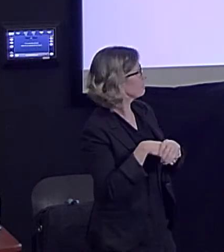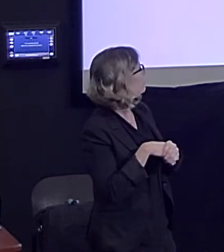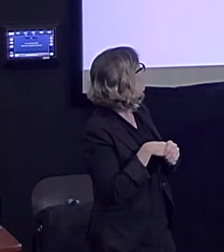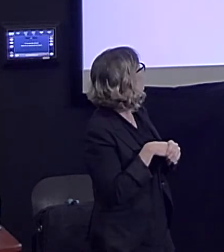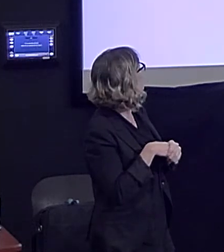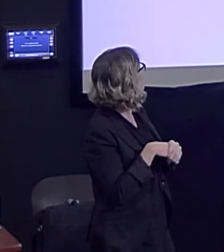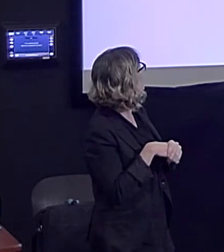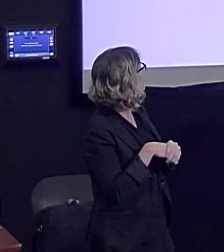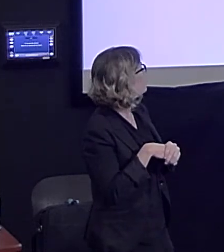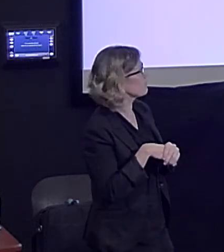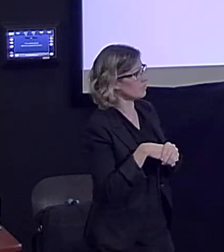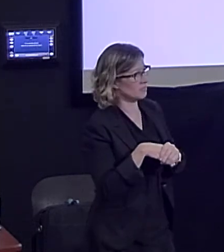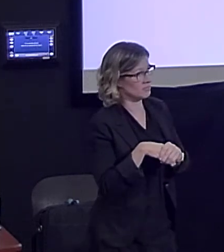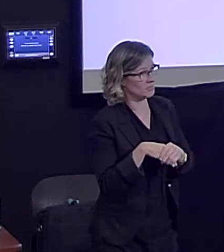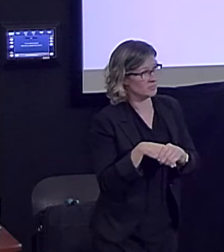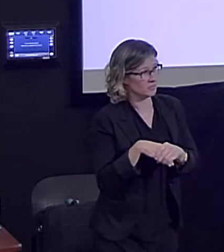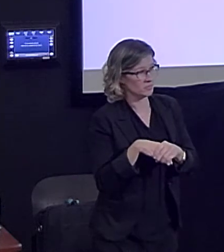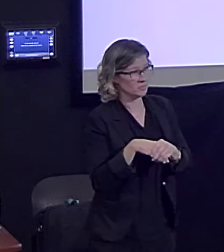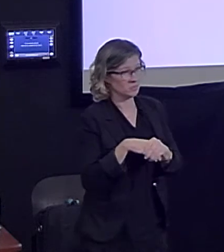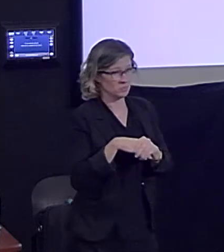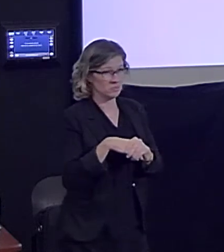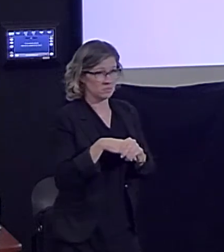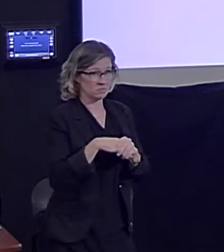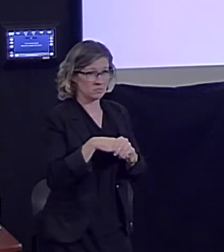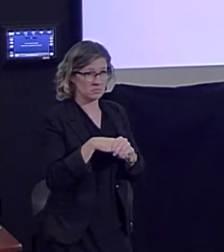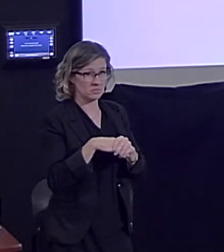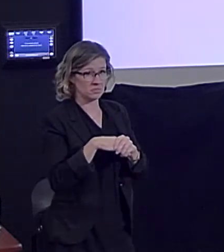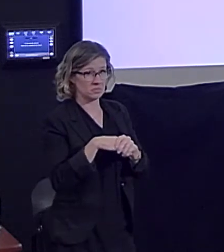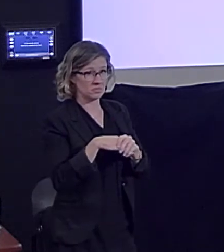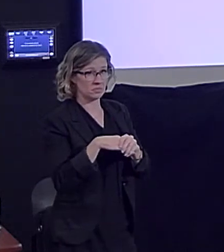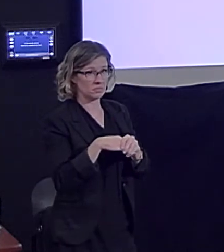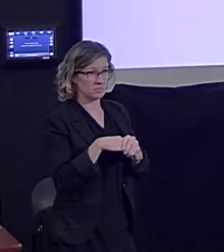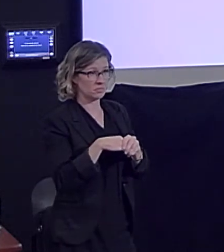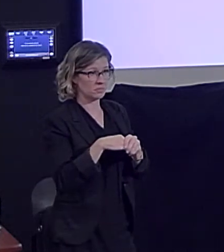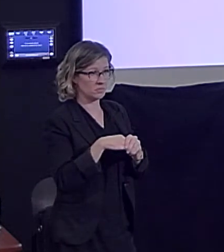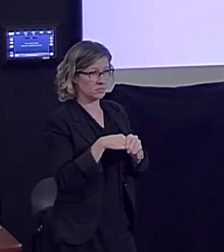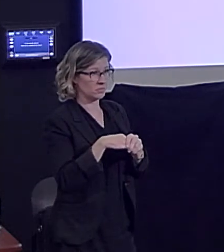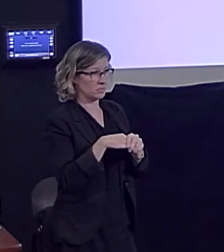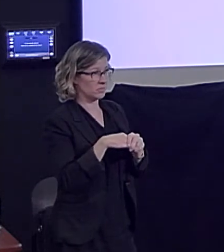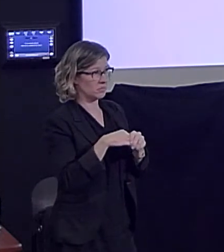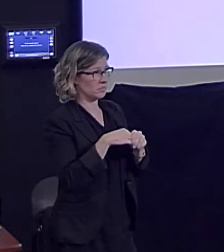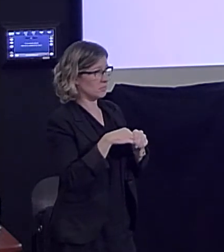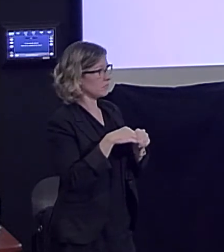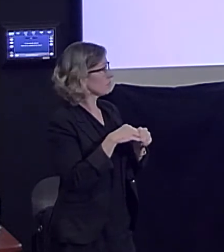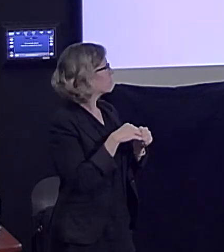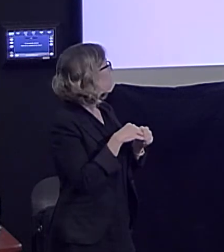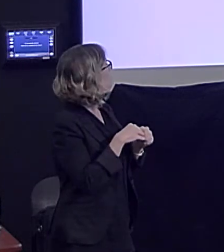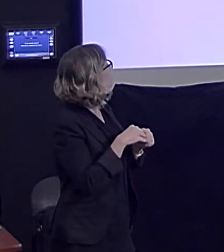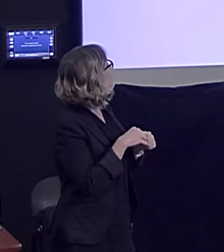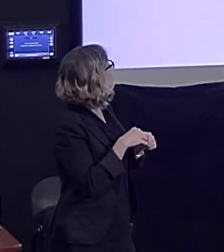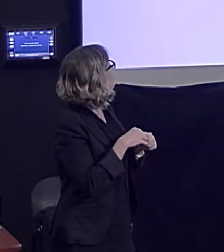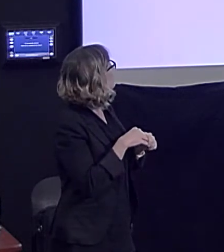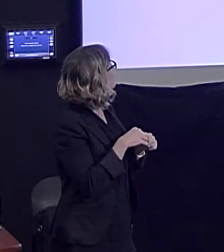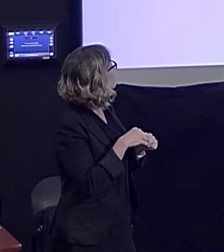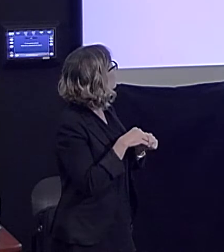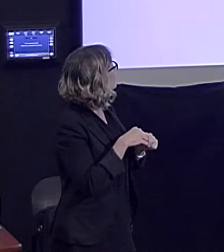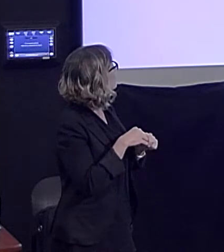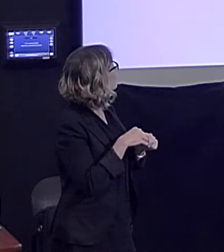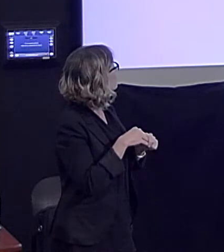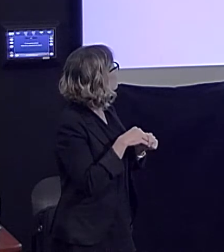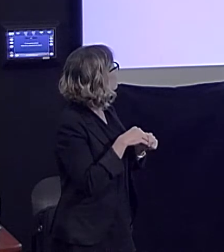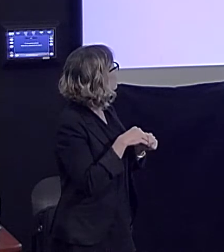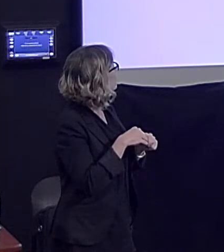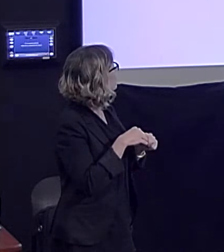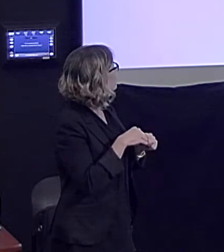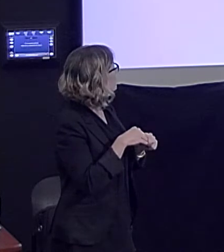description of the visible aspect of the movement of the agent, but it would not give precise information about the intrinsic component